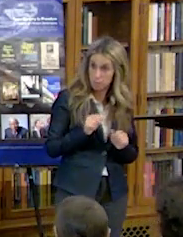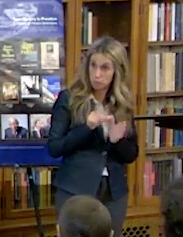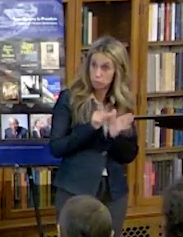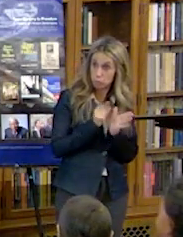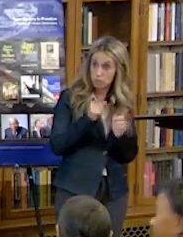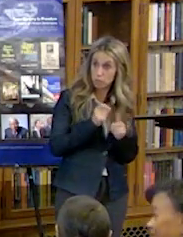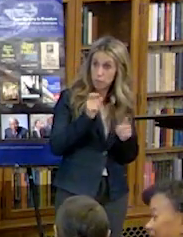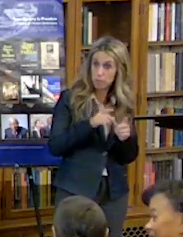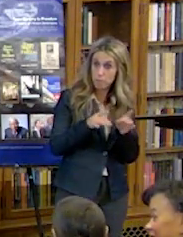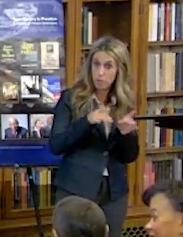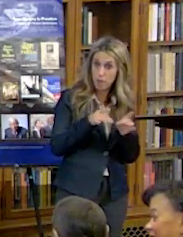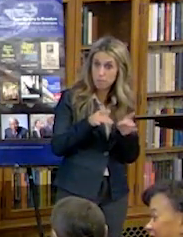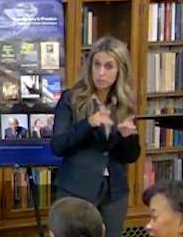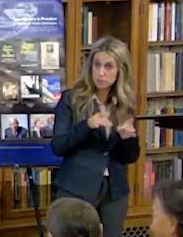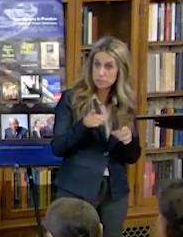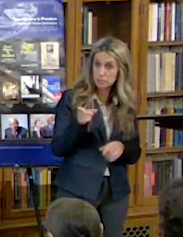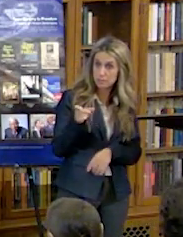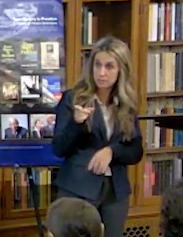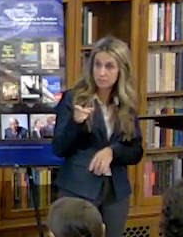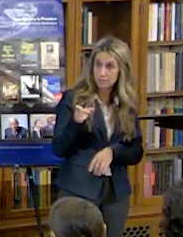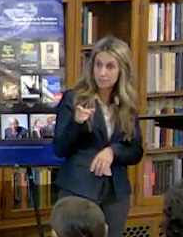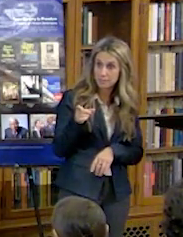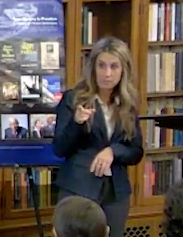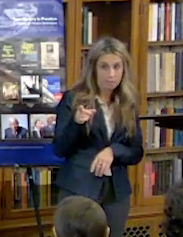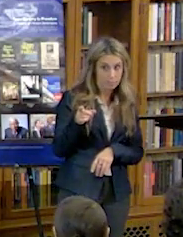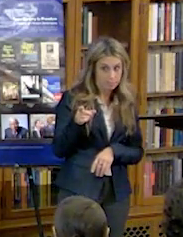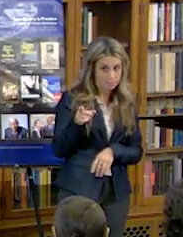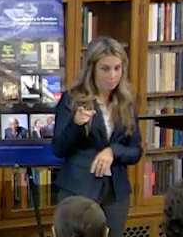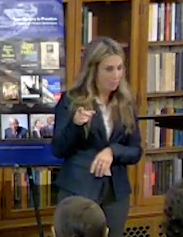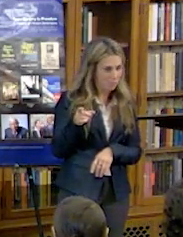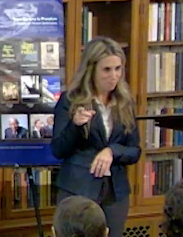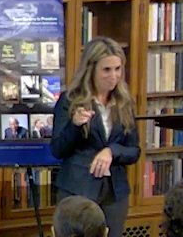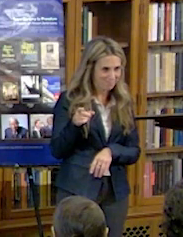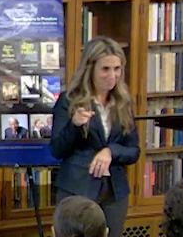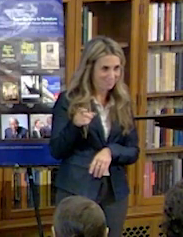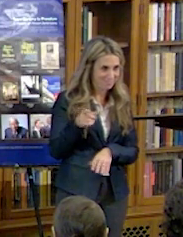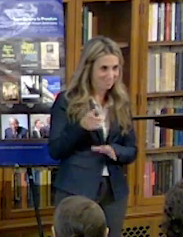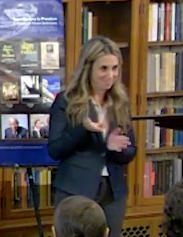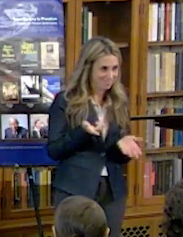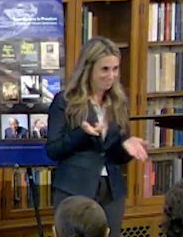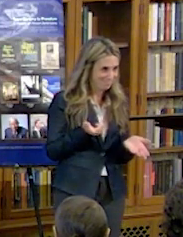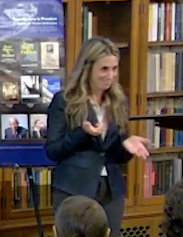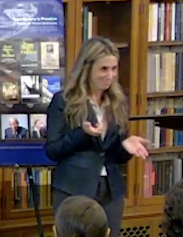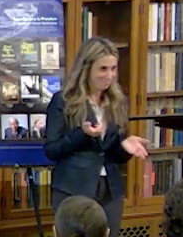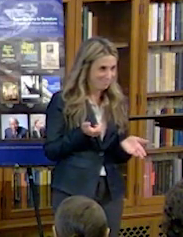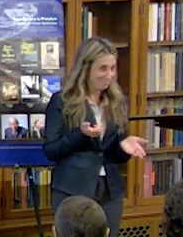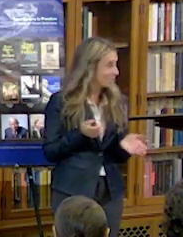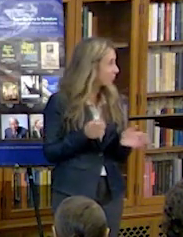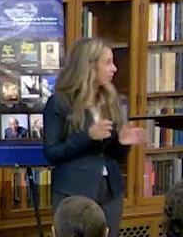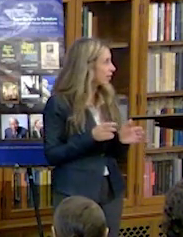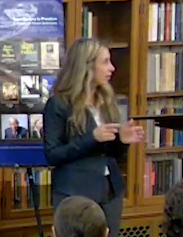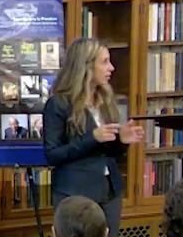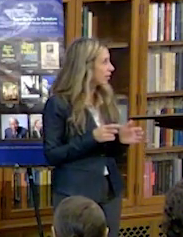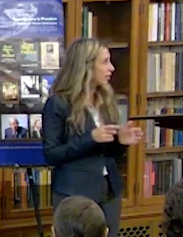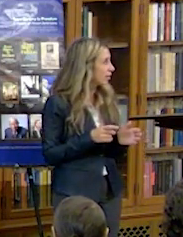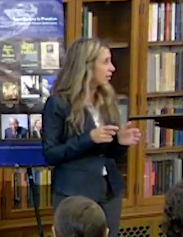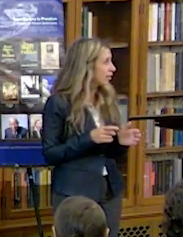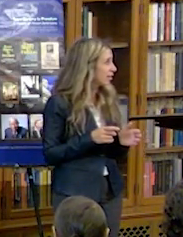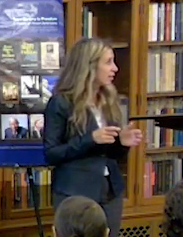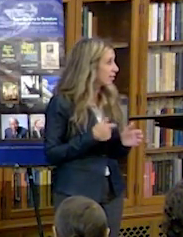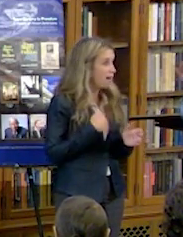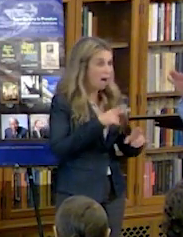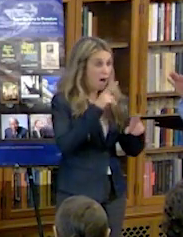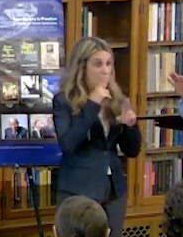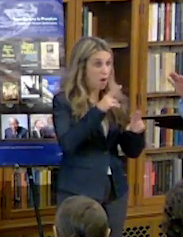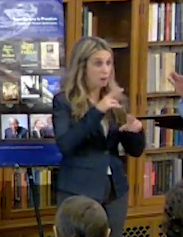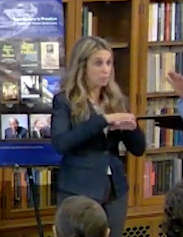print from that floppy disc right okay so and well first of all let me just say I'm honored to